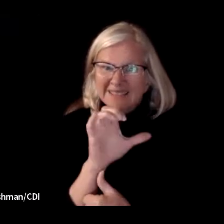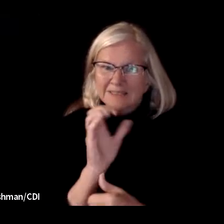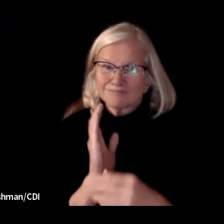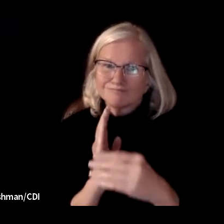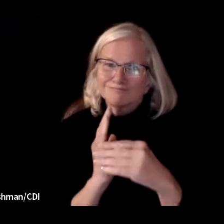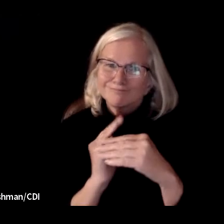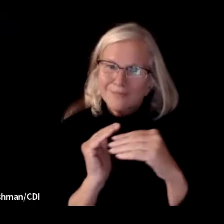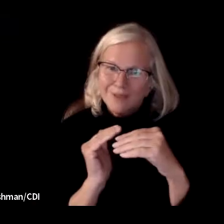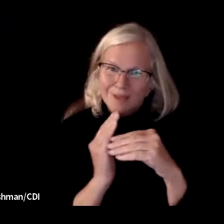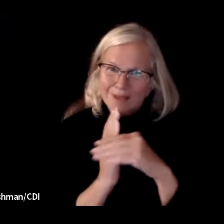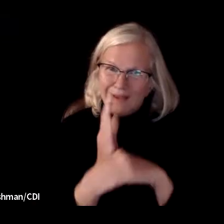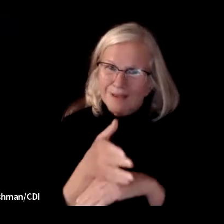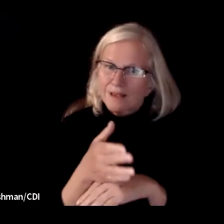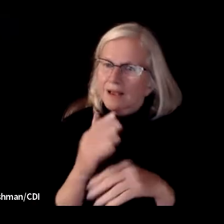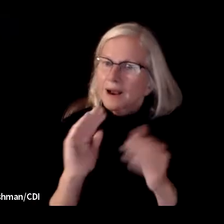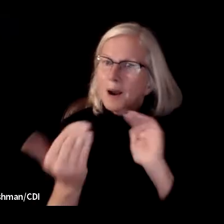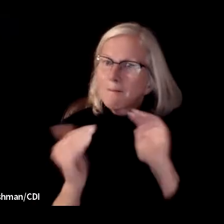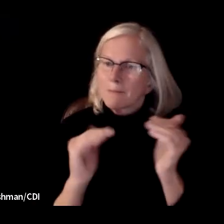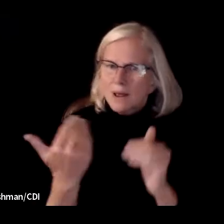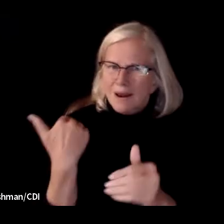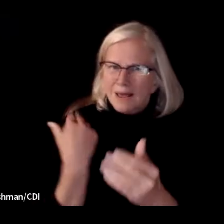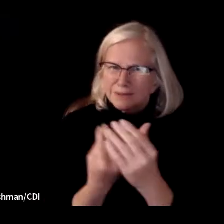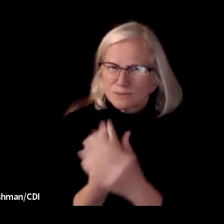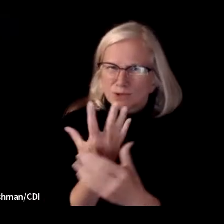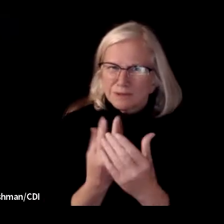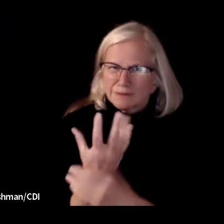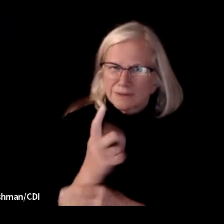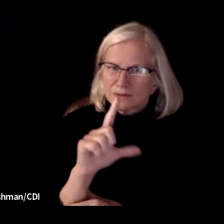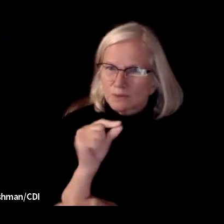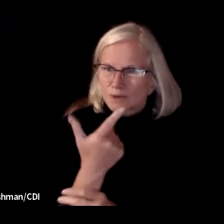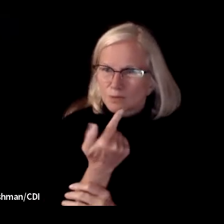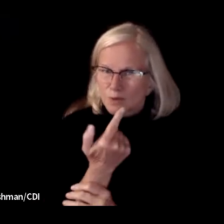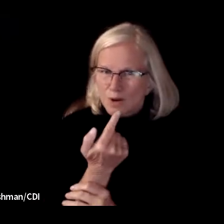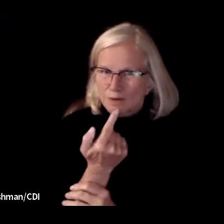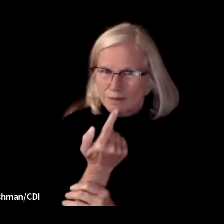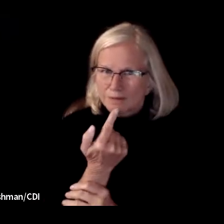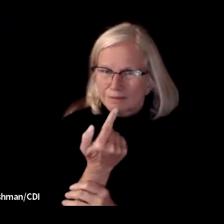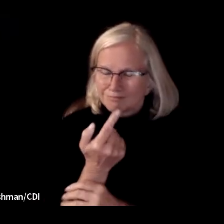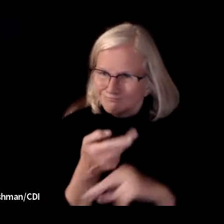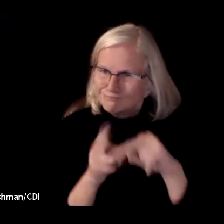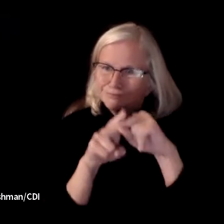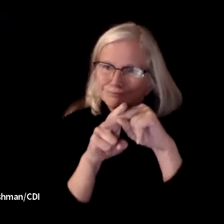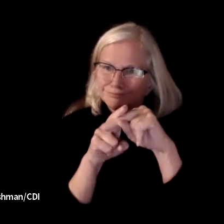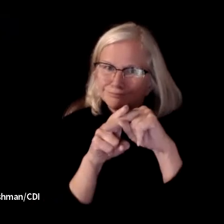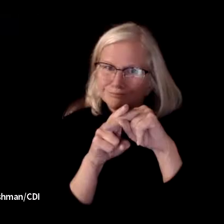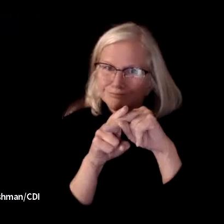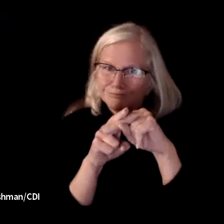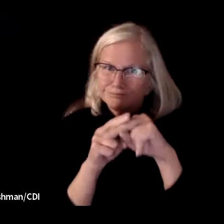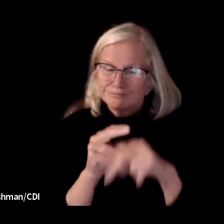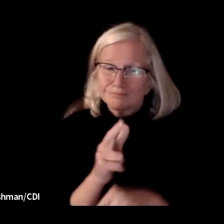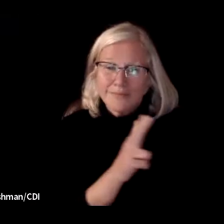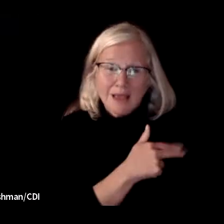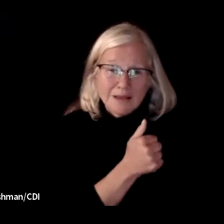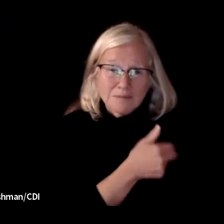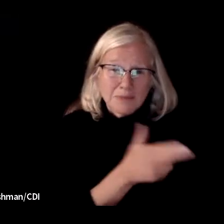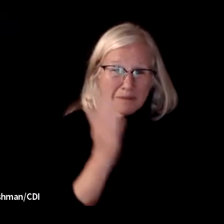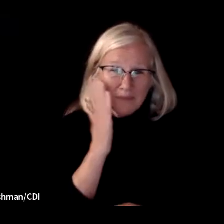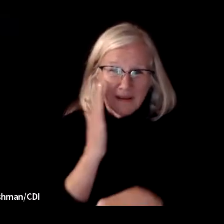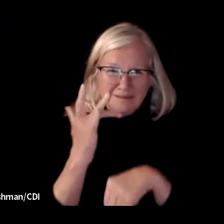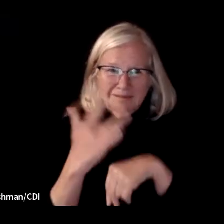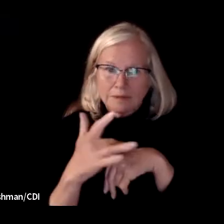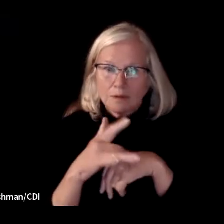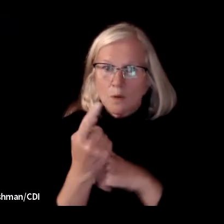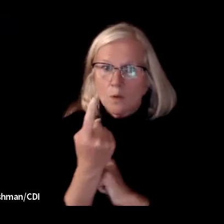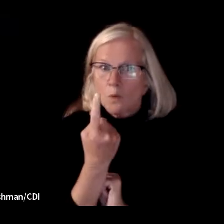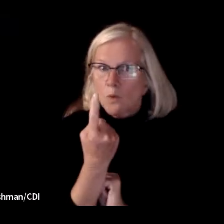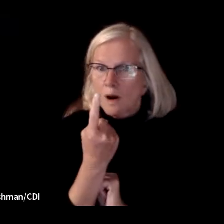spring 21 surge. And we have just 1% of hospital beds available in the metro region 5%